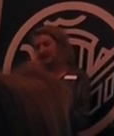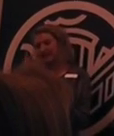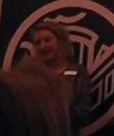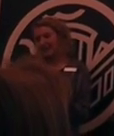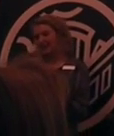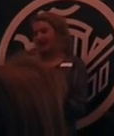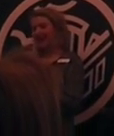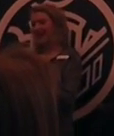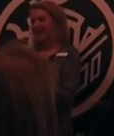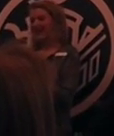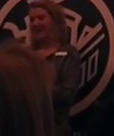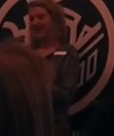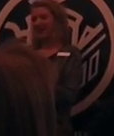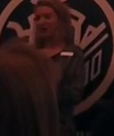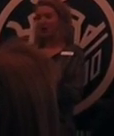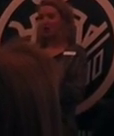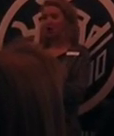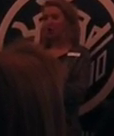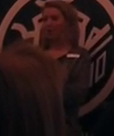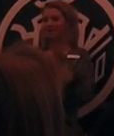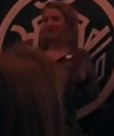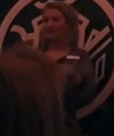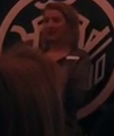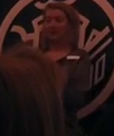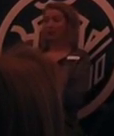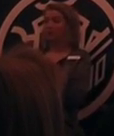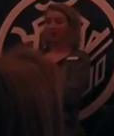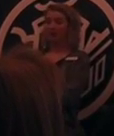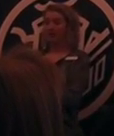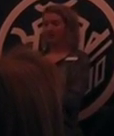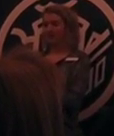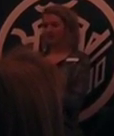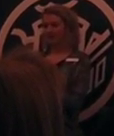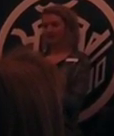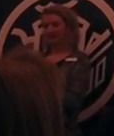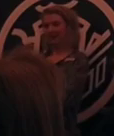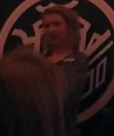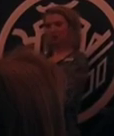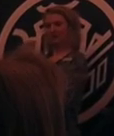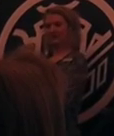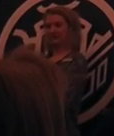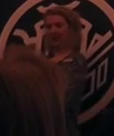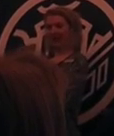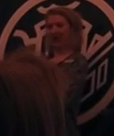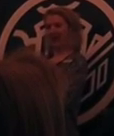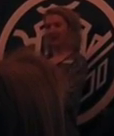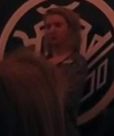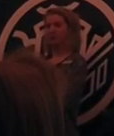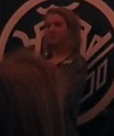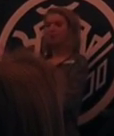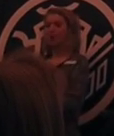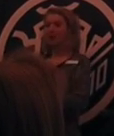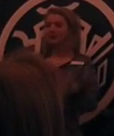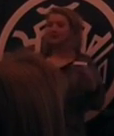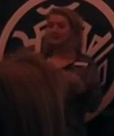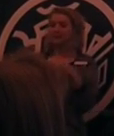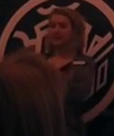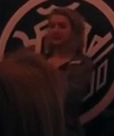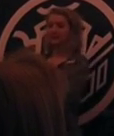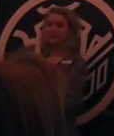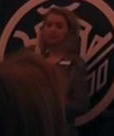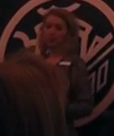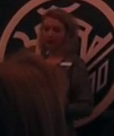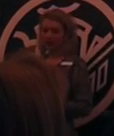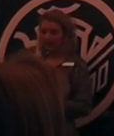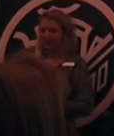legal gathering of people anywhere. It's a communist country still, in the truest sense of the words, although they've embraced capitalism.